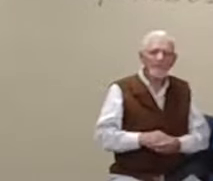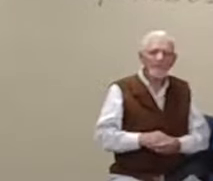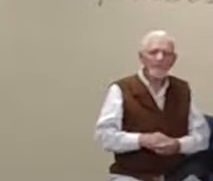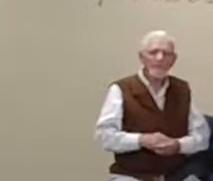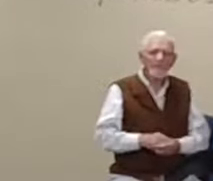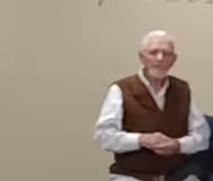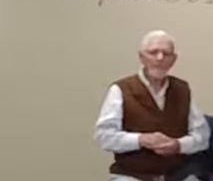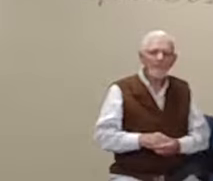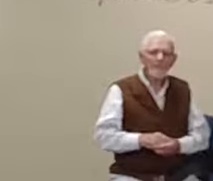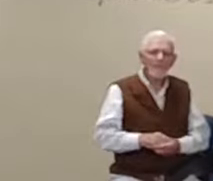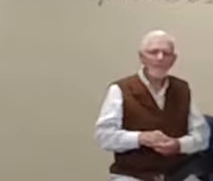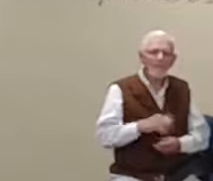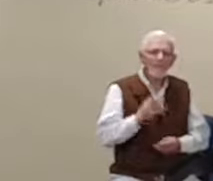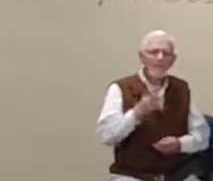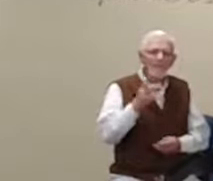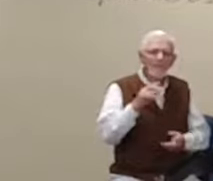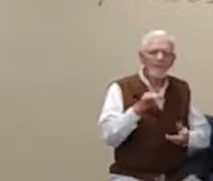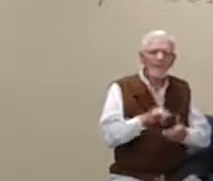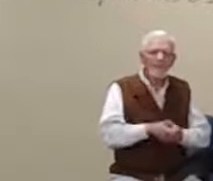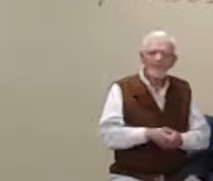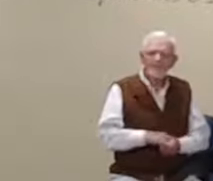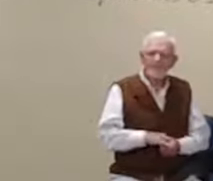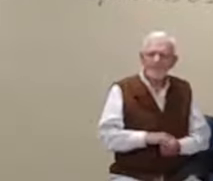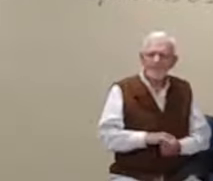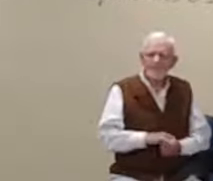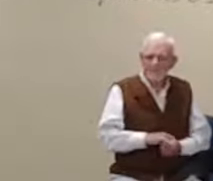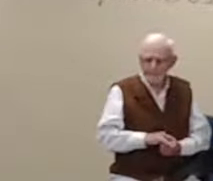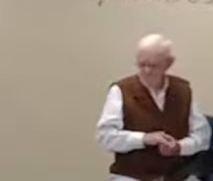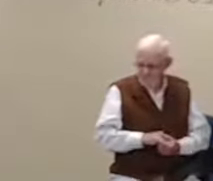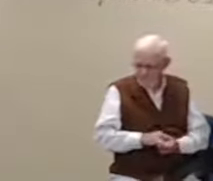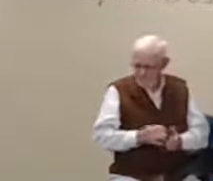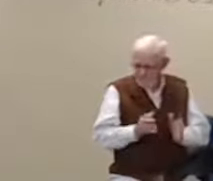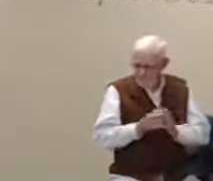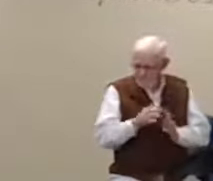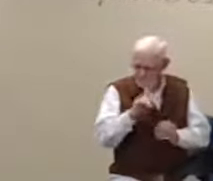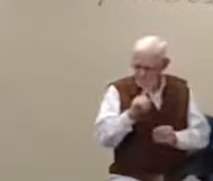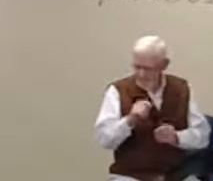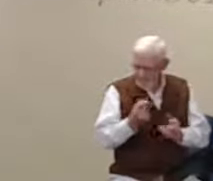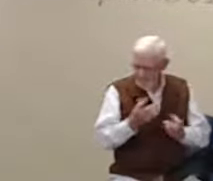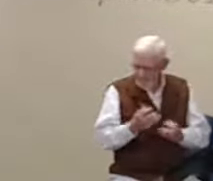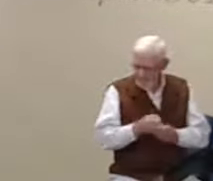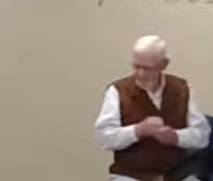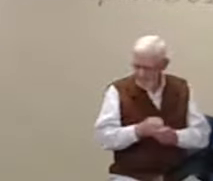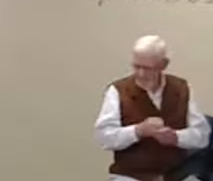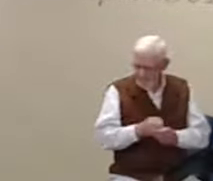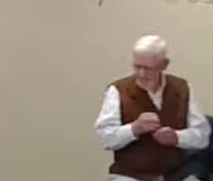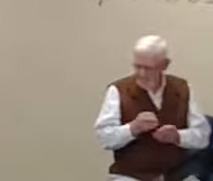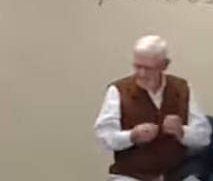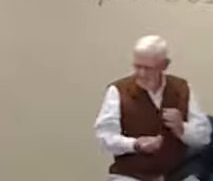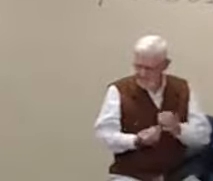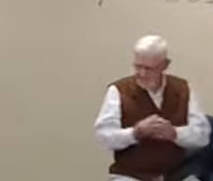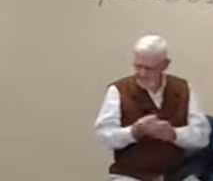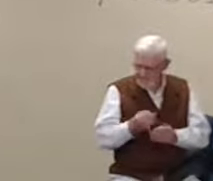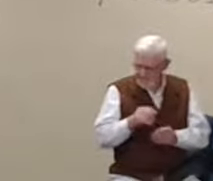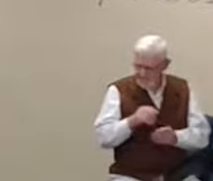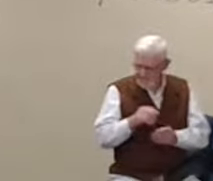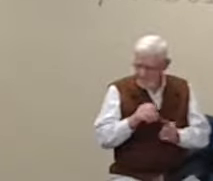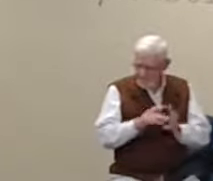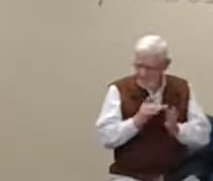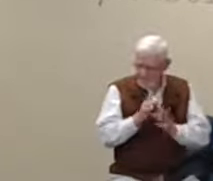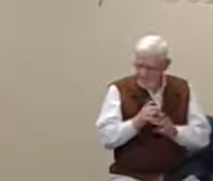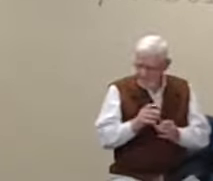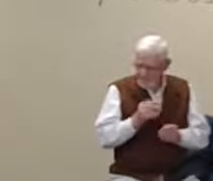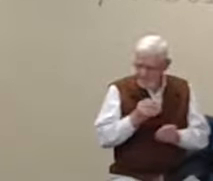you never get that in Ukraine. I asked the question, how many of you were raised in a Christian home? And it might be one or two